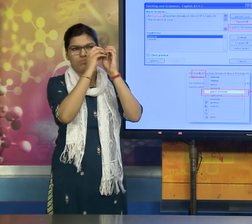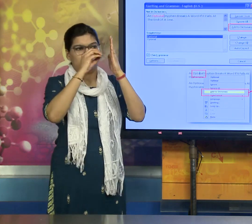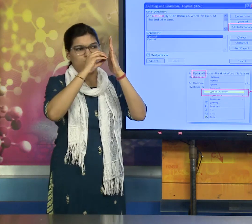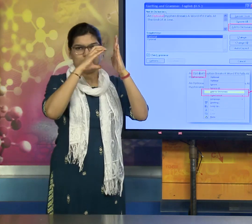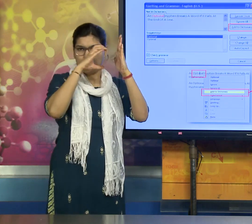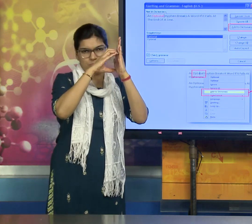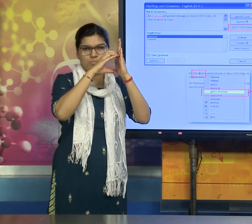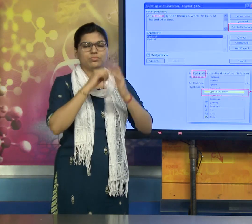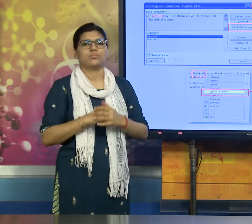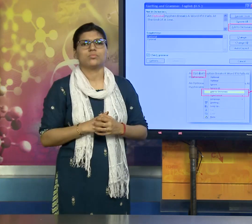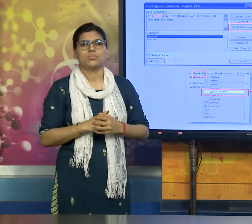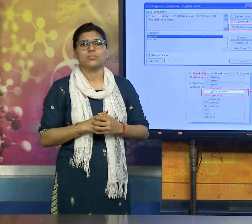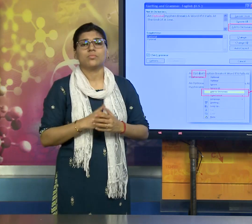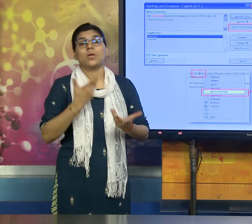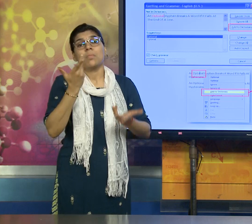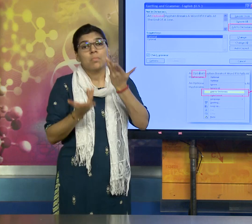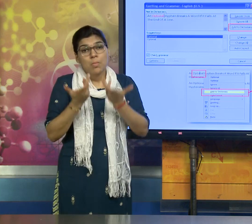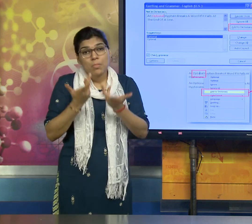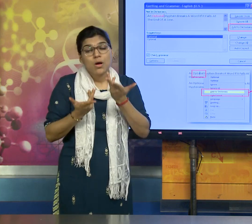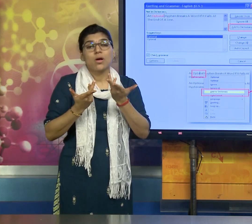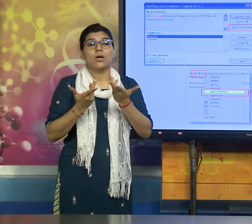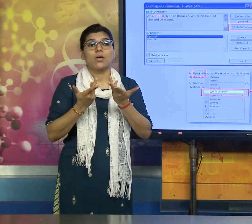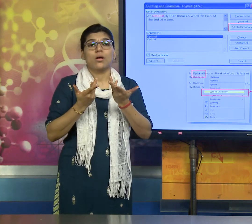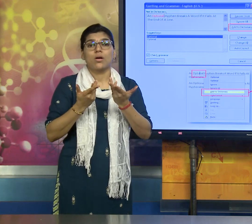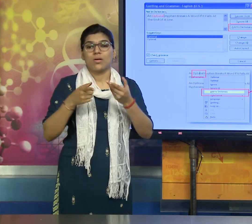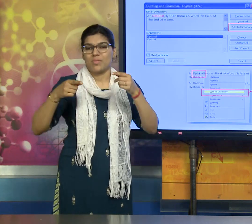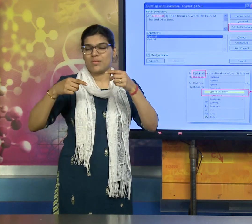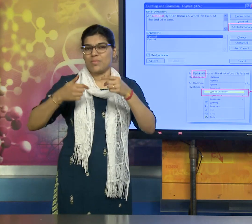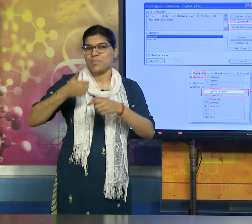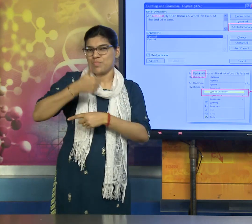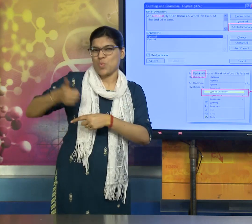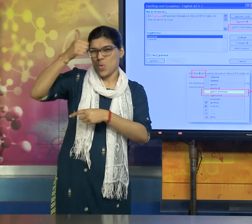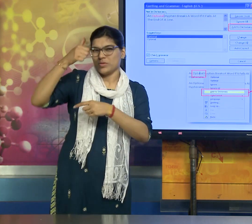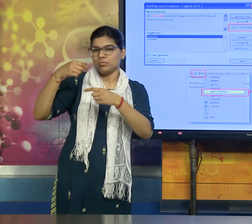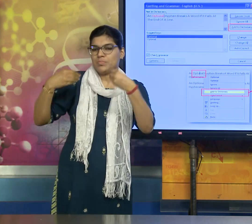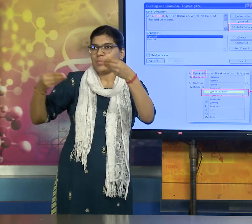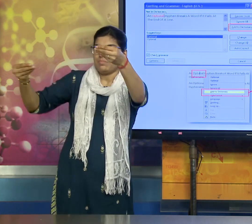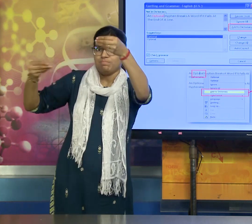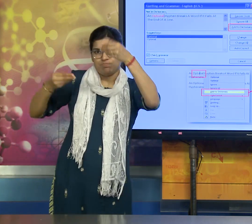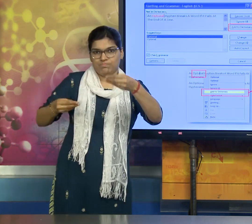Next, in a text, maybe